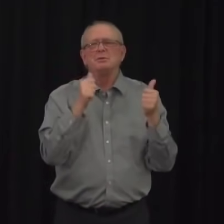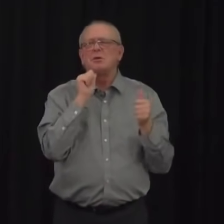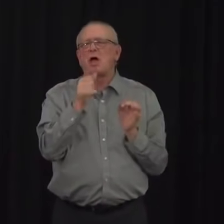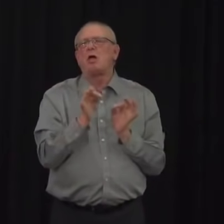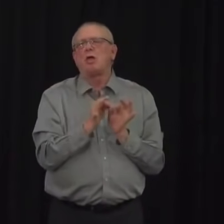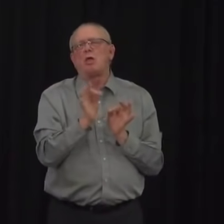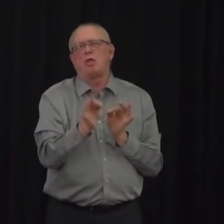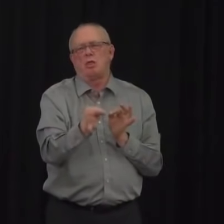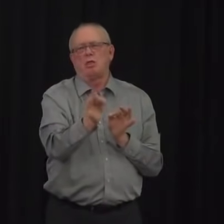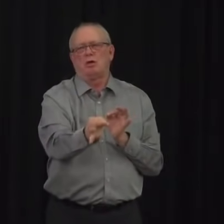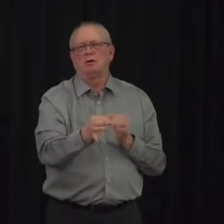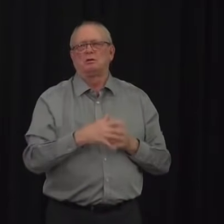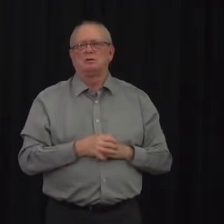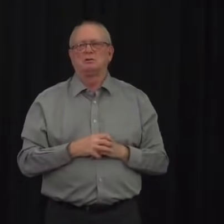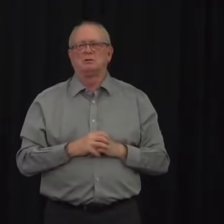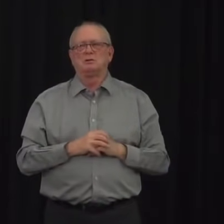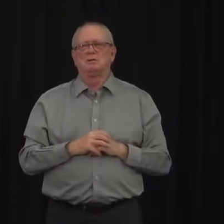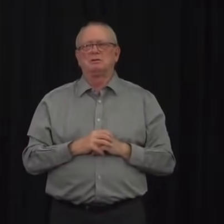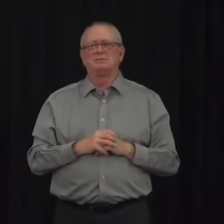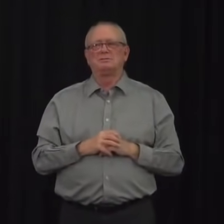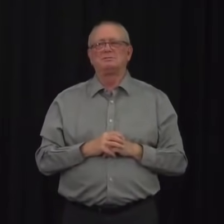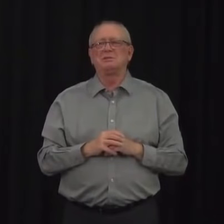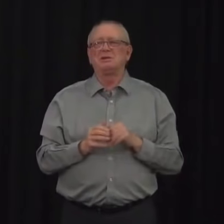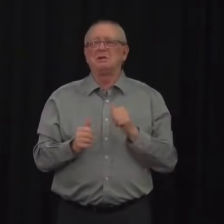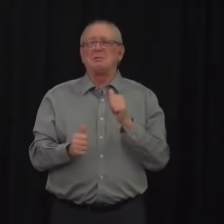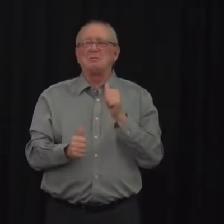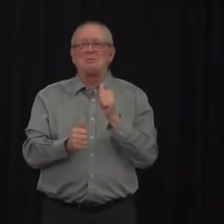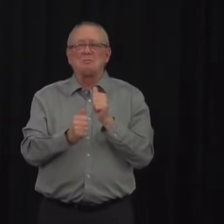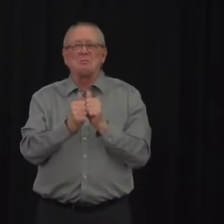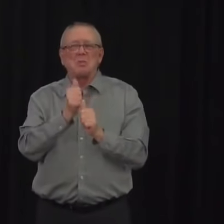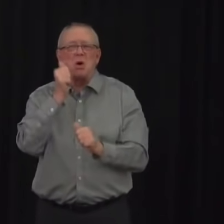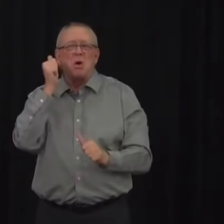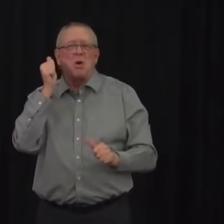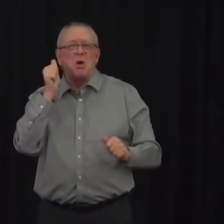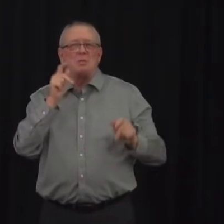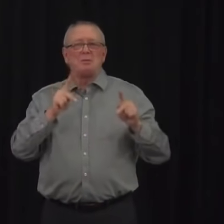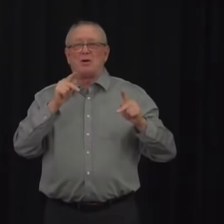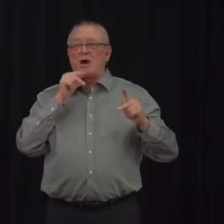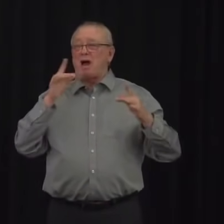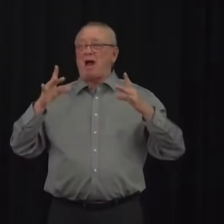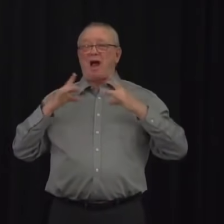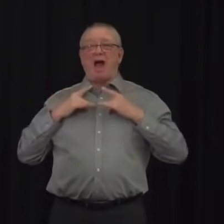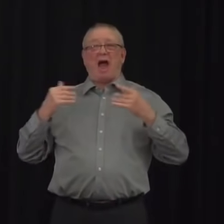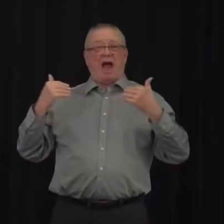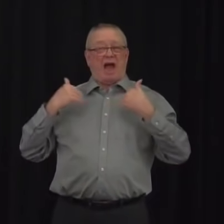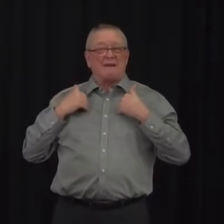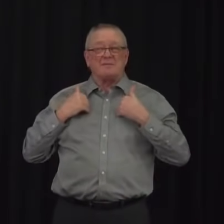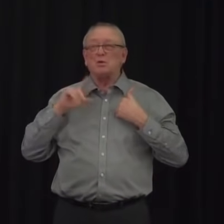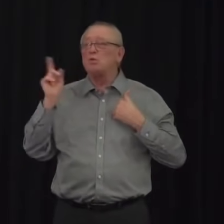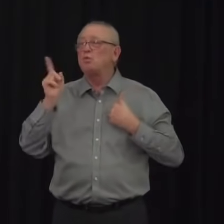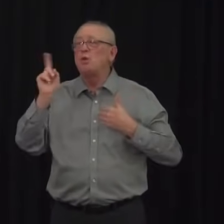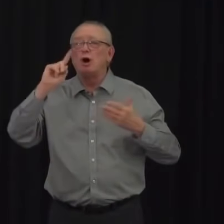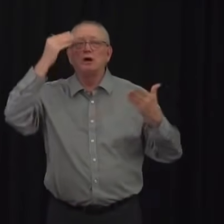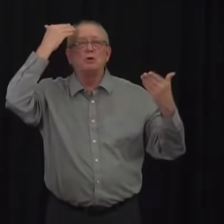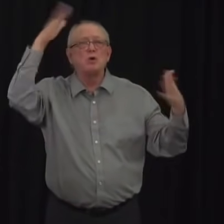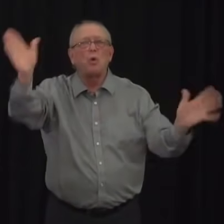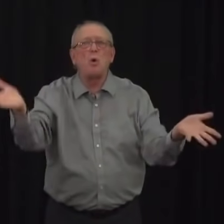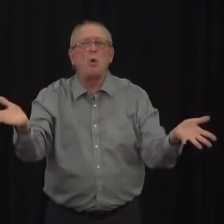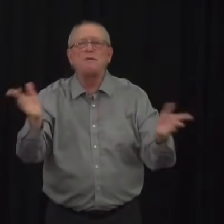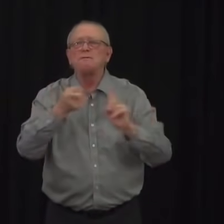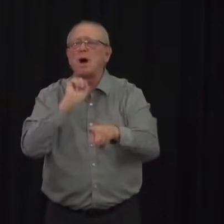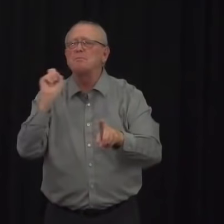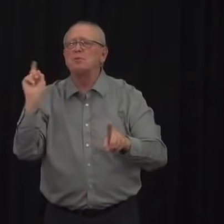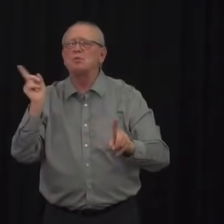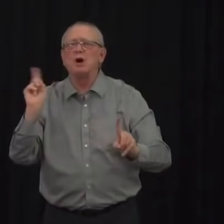cases have had no known source of exposure. Over the past 7 days, this number has become larger as contact tracers have